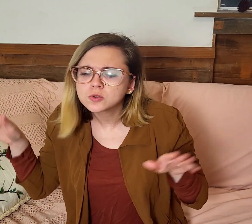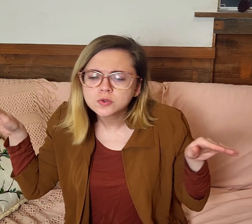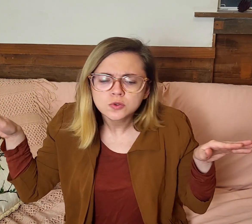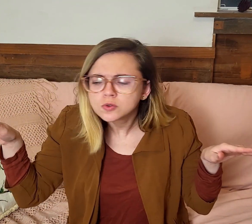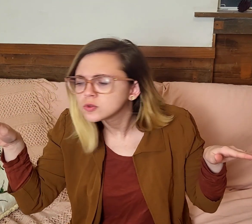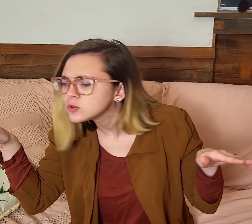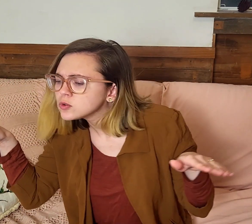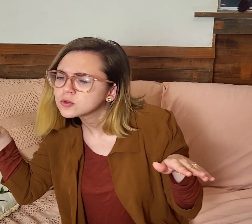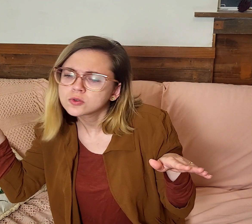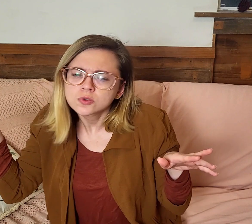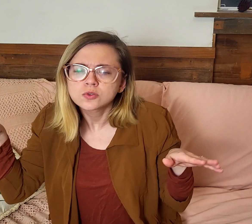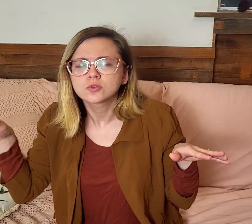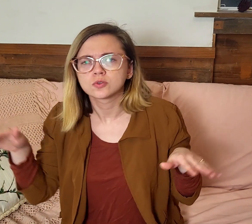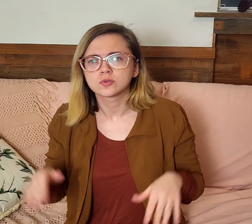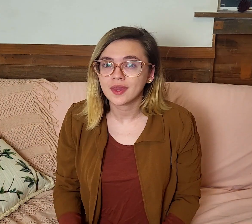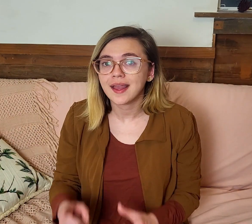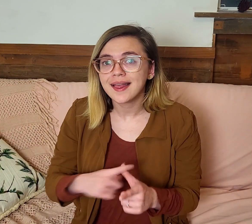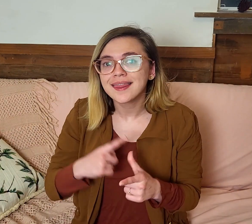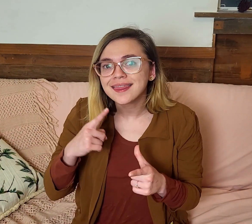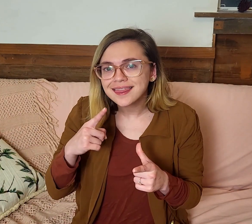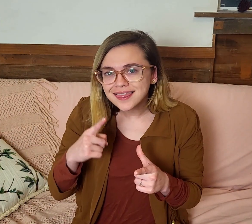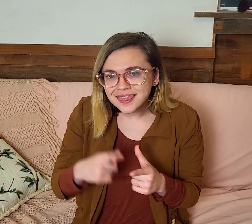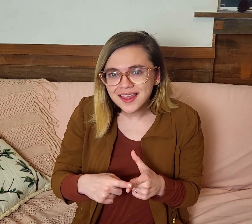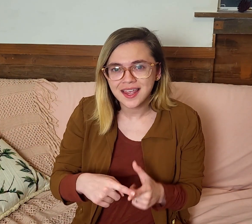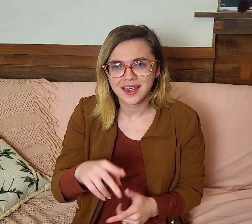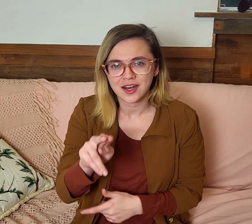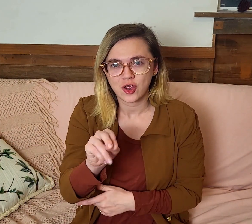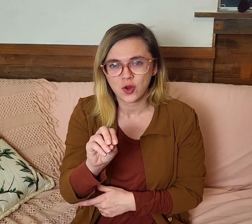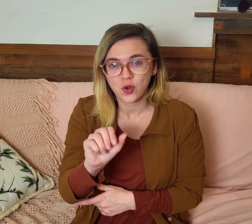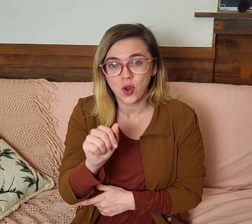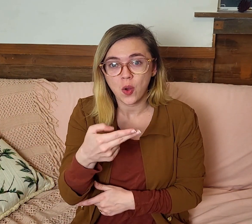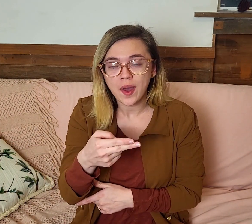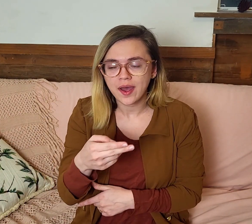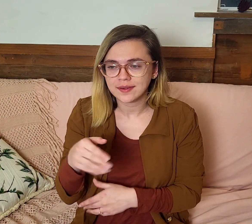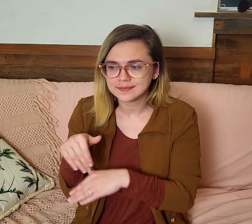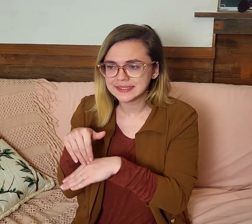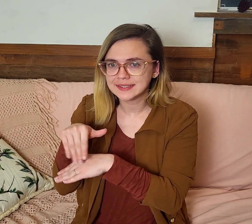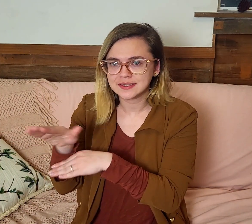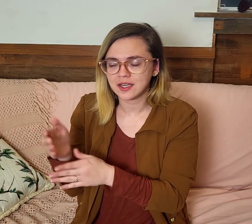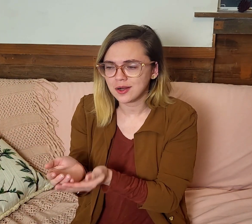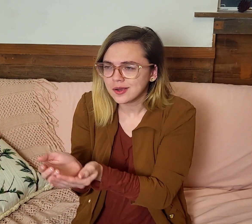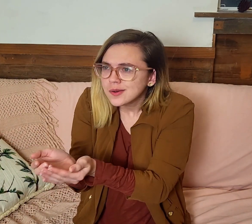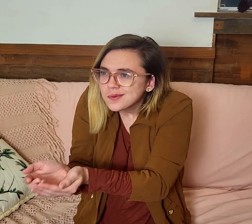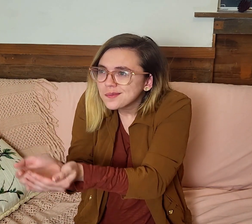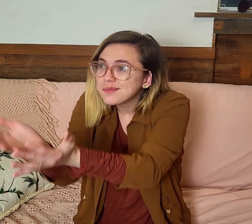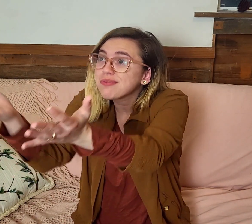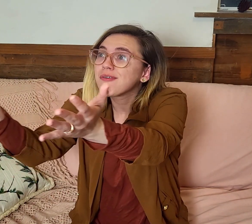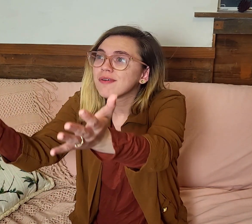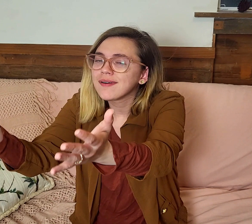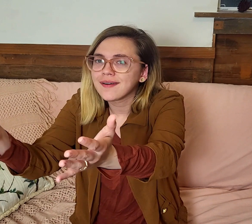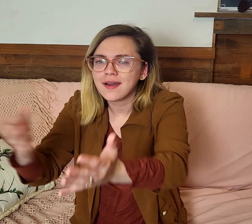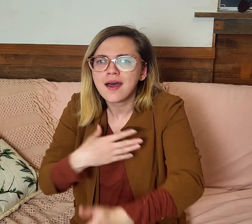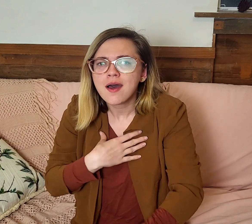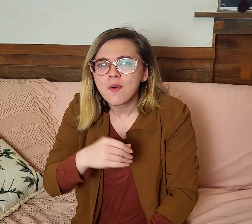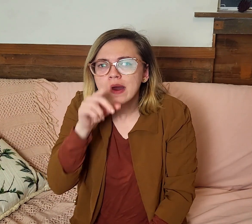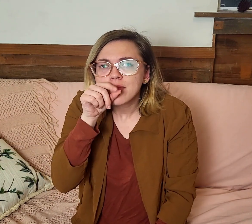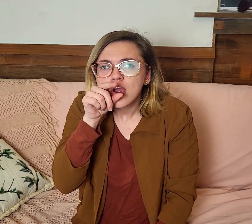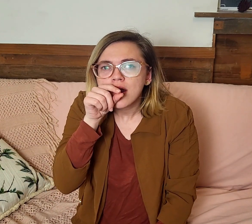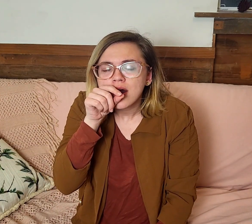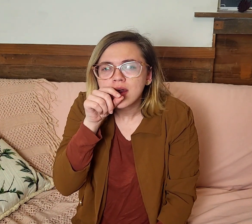the earth had dried up yet. Then, later on, Noah, he sent out and released a